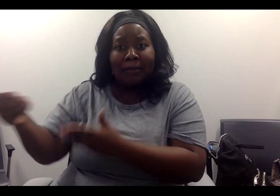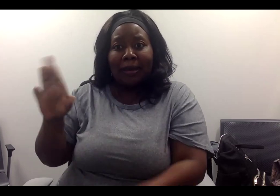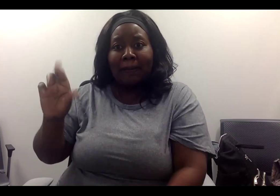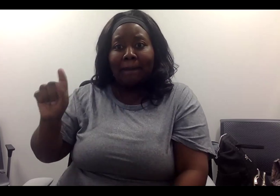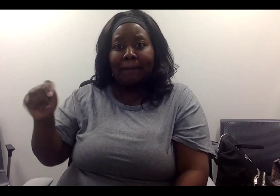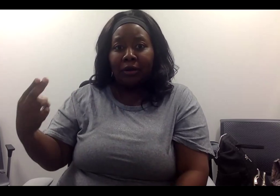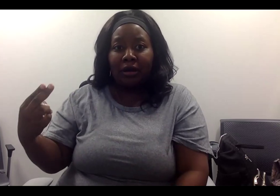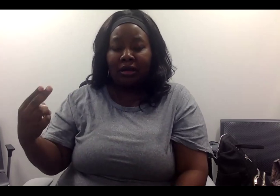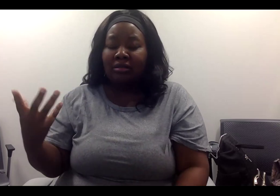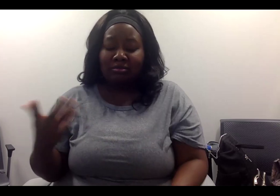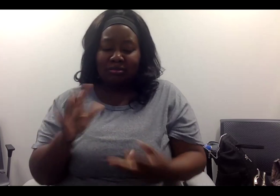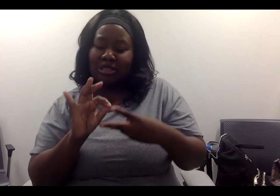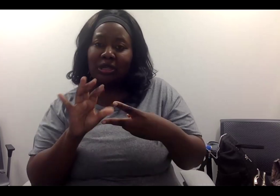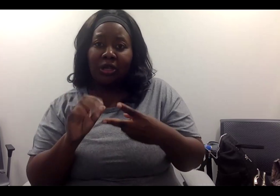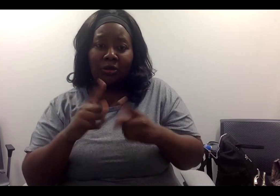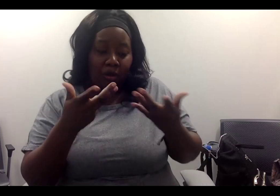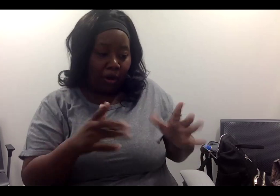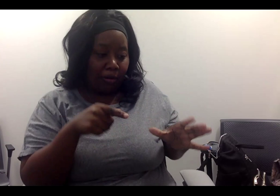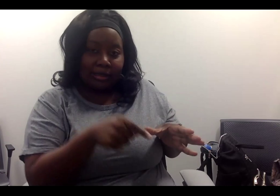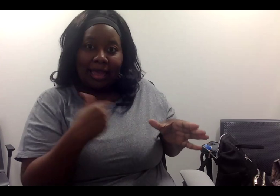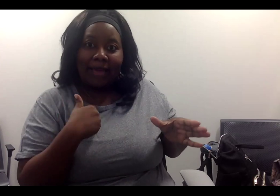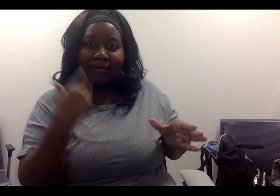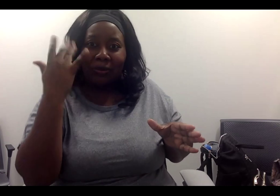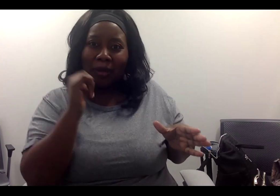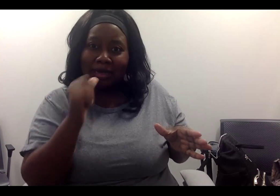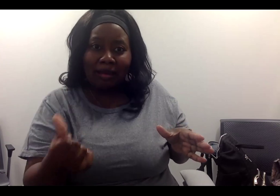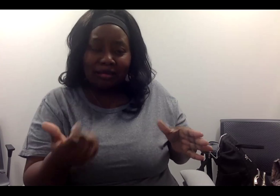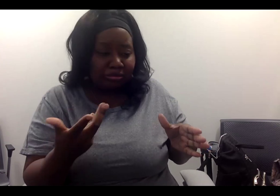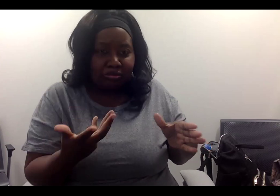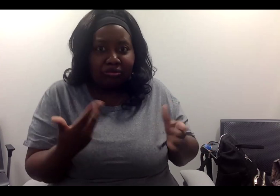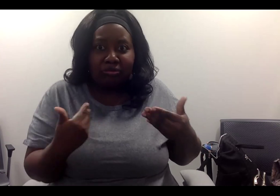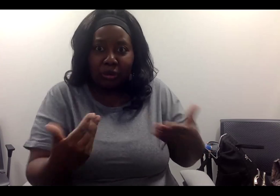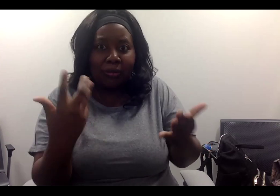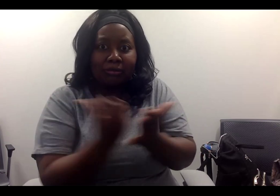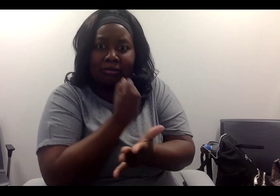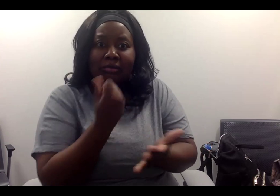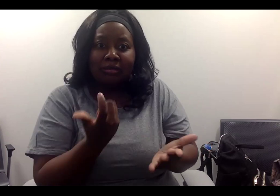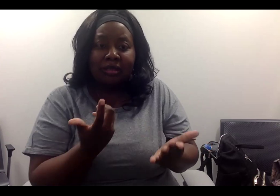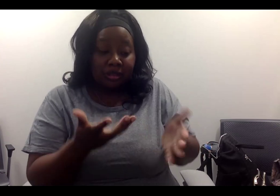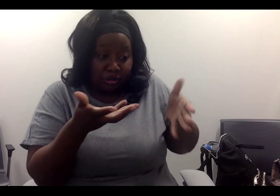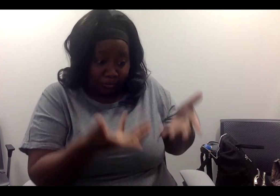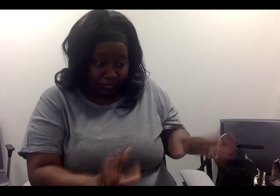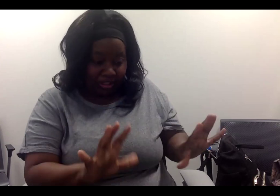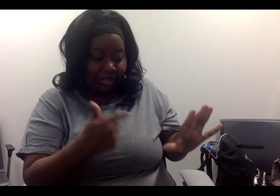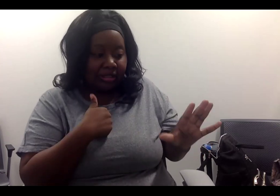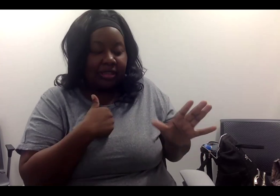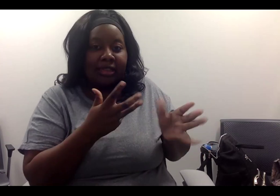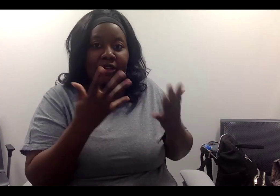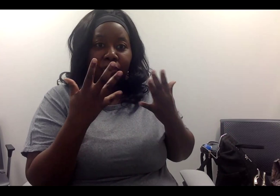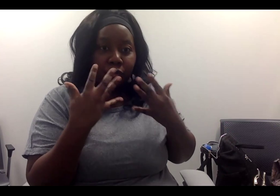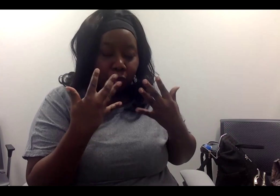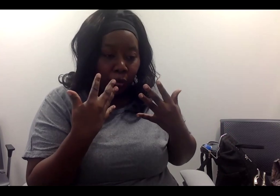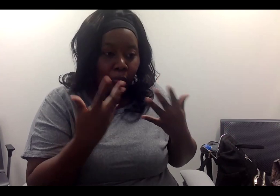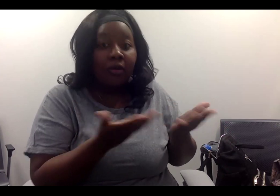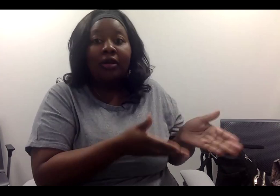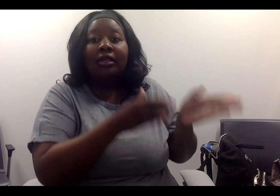bone, so why not? But anyway, our stock is done. Simply turn that off and let it cool before we strain it. And